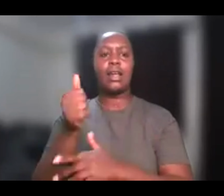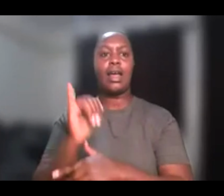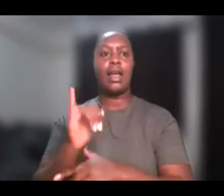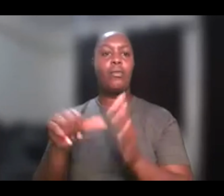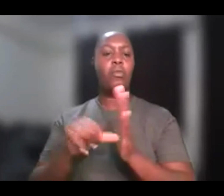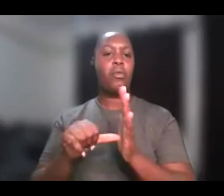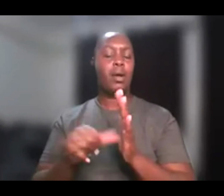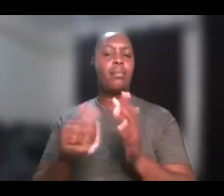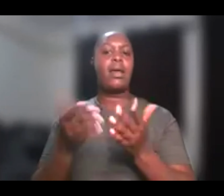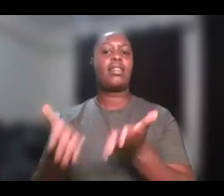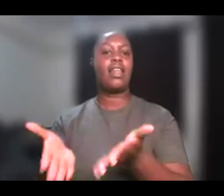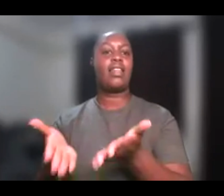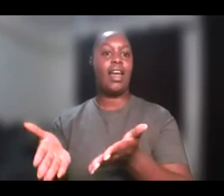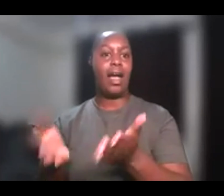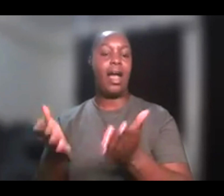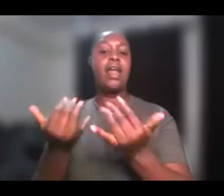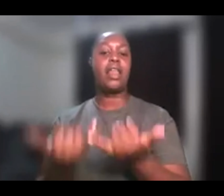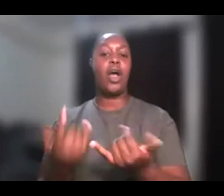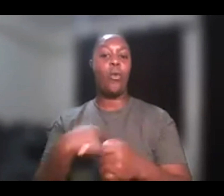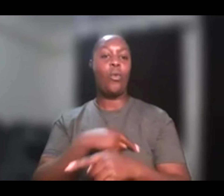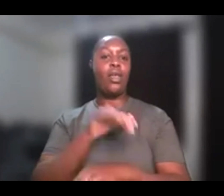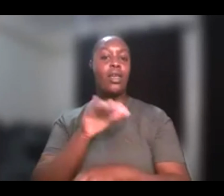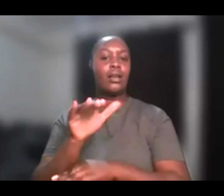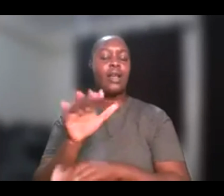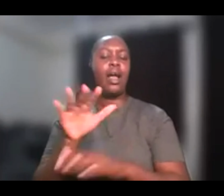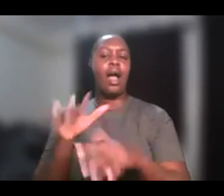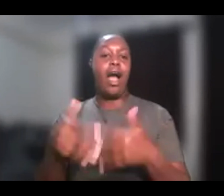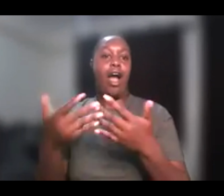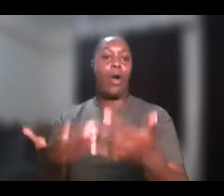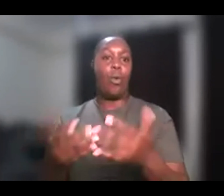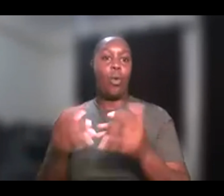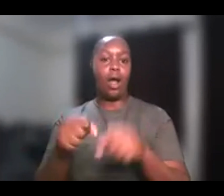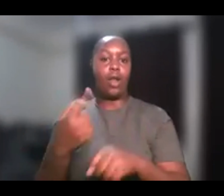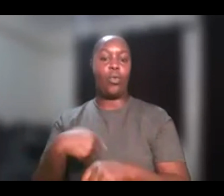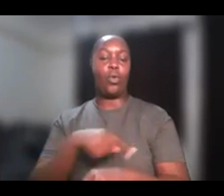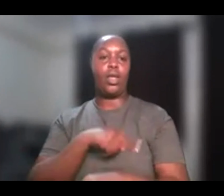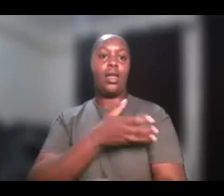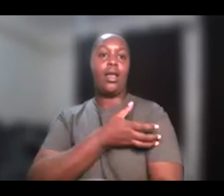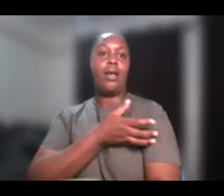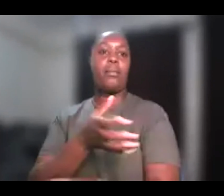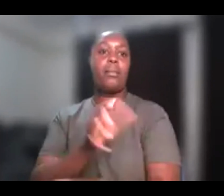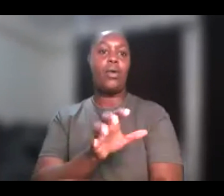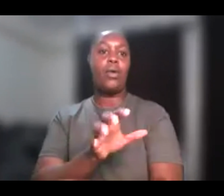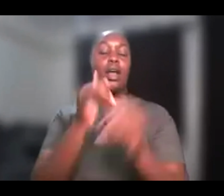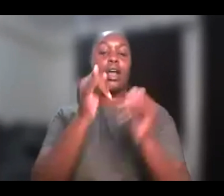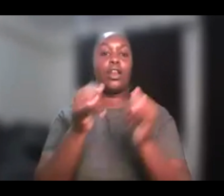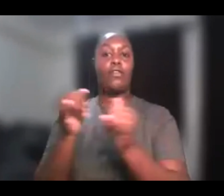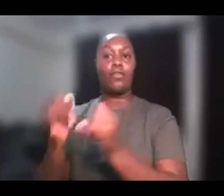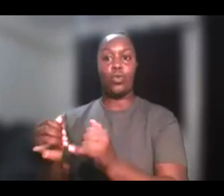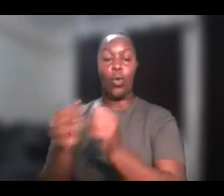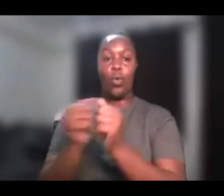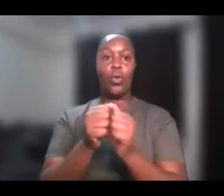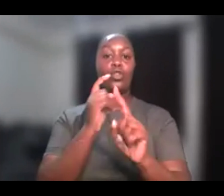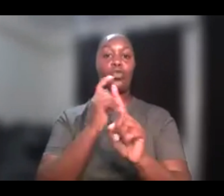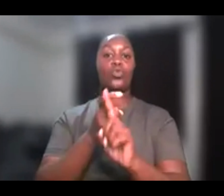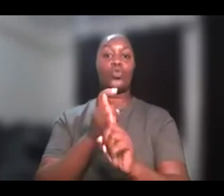asked ourselves the question: how can we empower individuals with the tools to be able to communicate accessibly in both